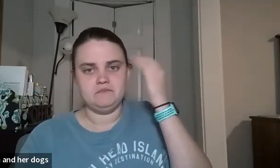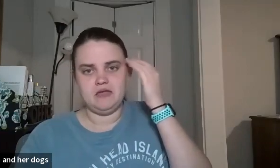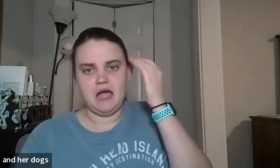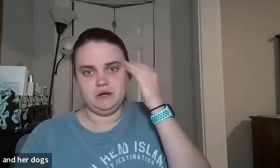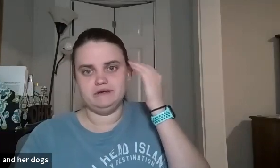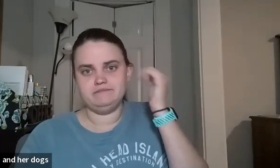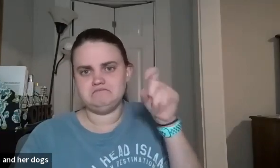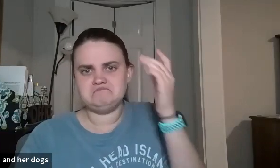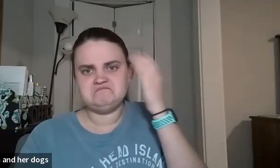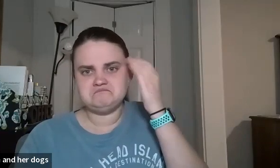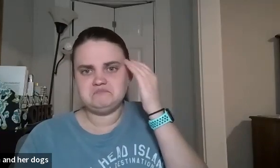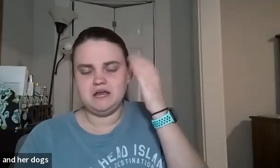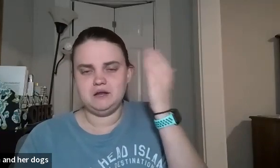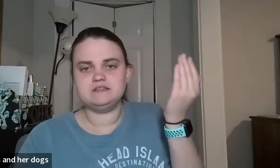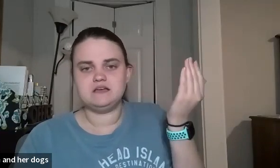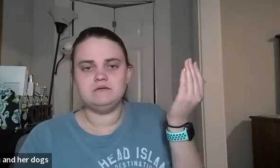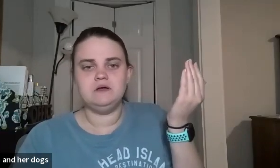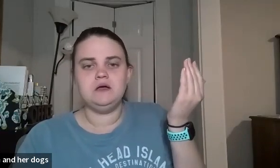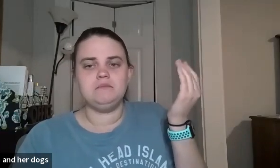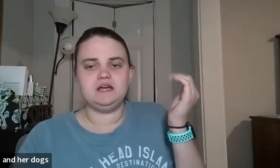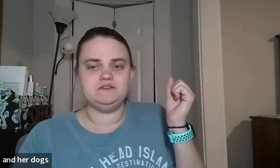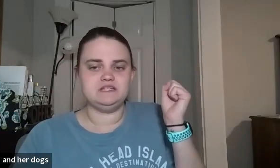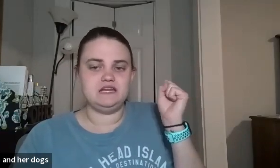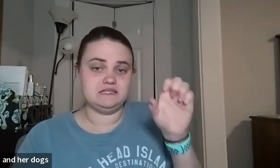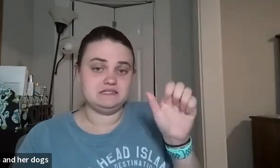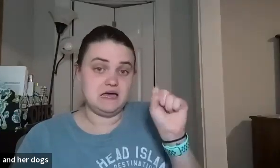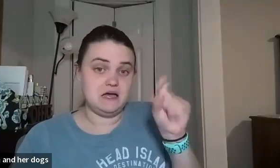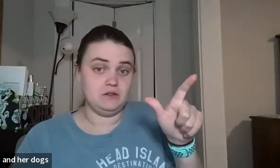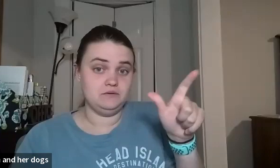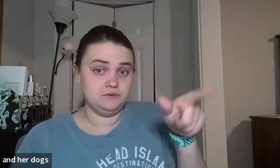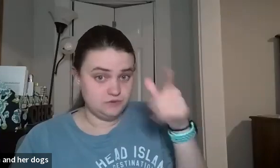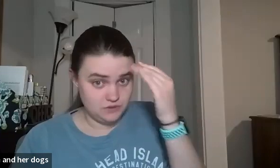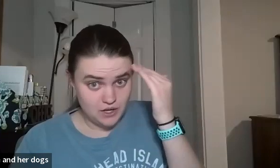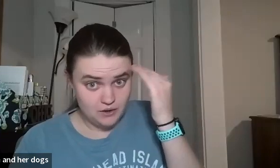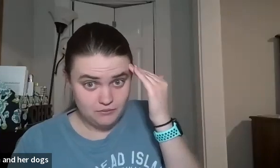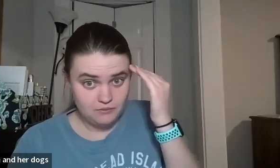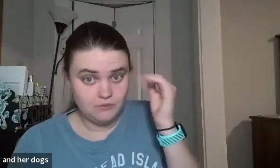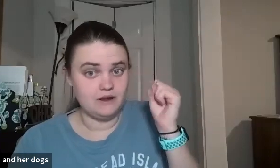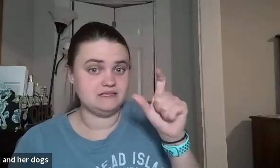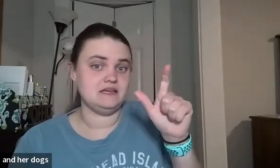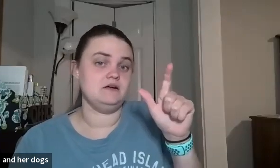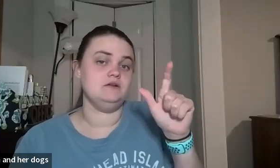yeah, I know it. I know ASL. But if you did ASL, no, or ASL,